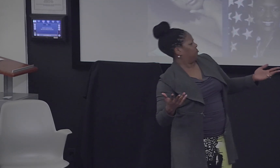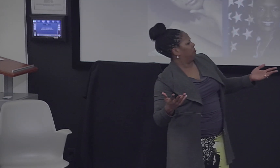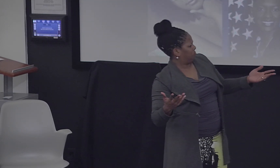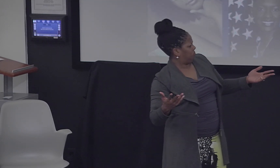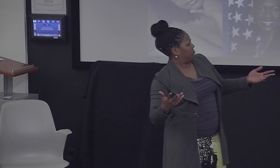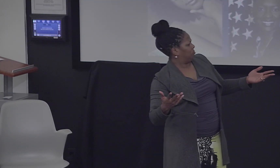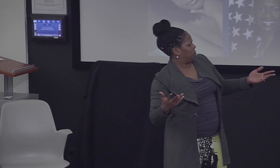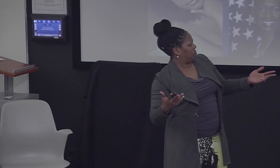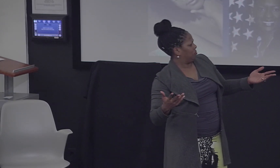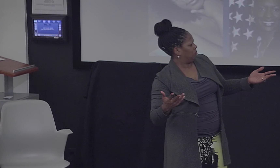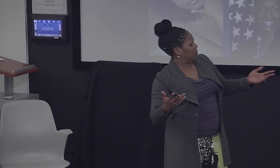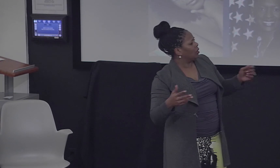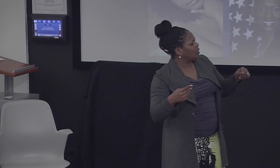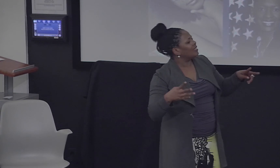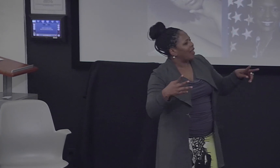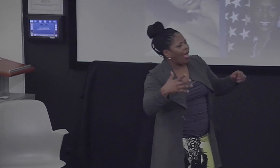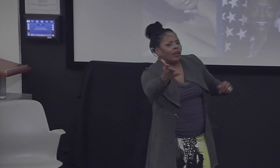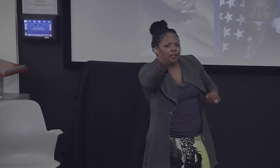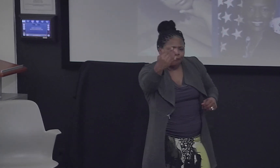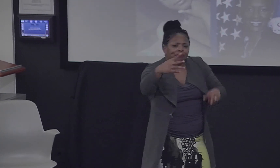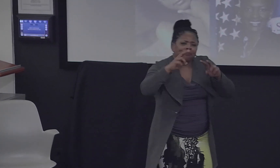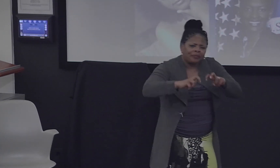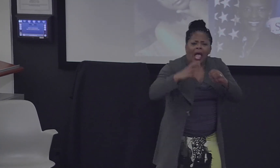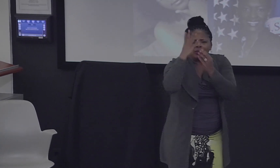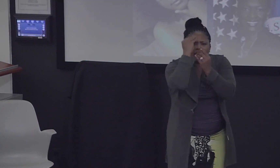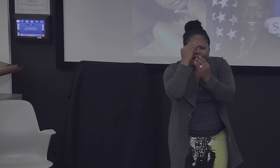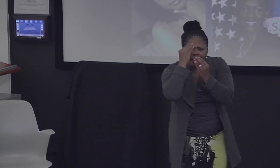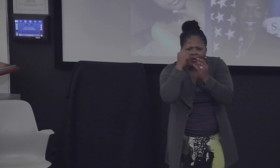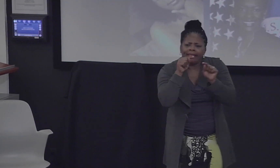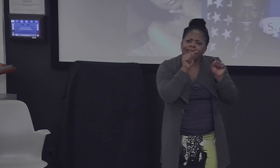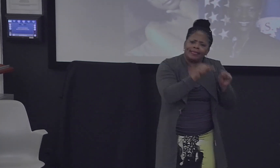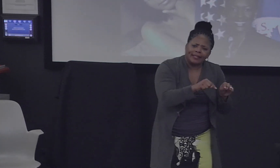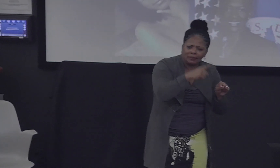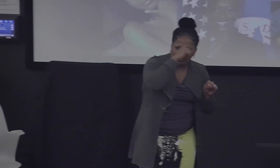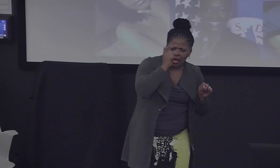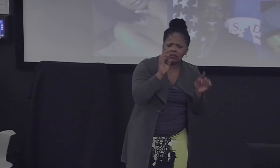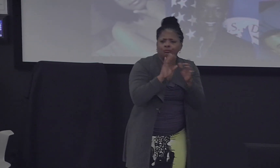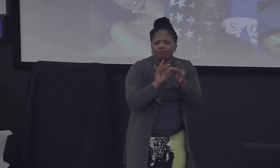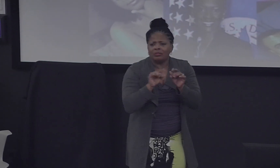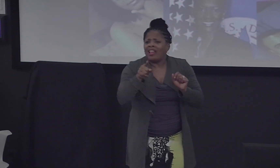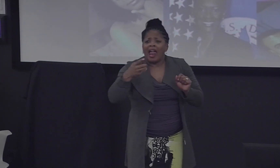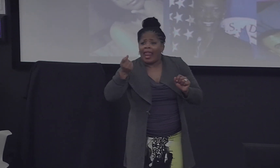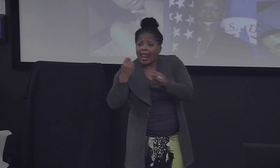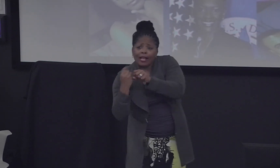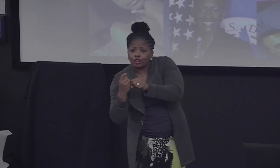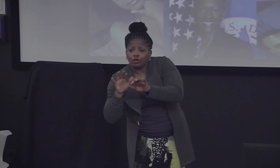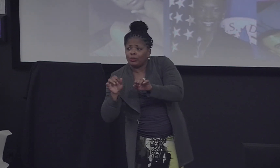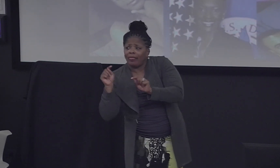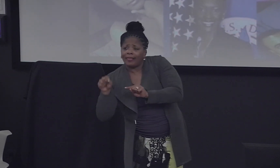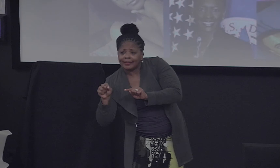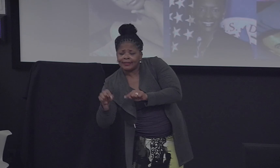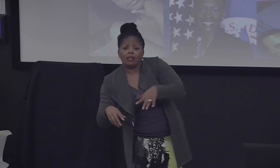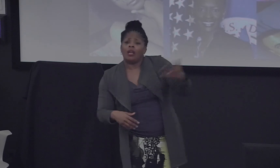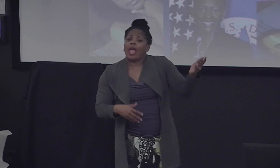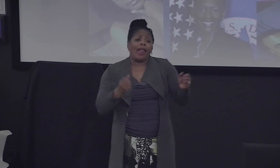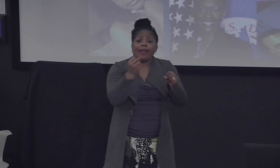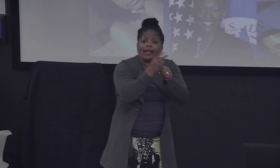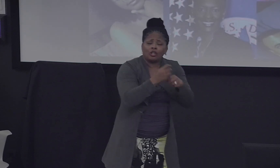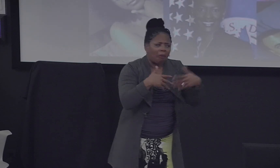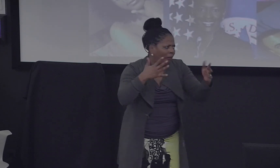do this or you do that, and separating out, but get people to have conversations about all this. What impact